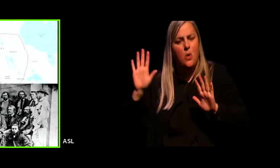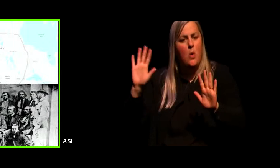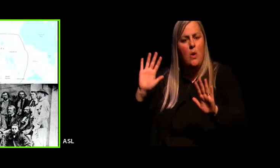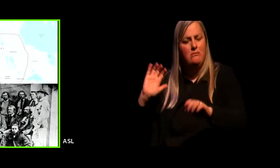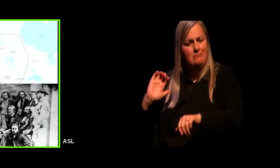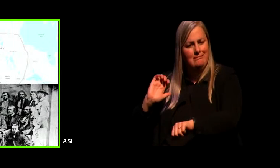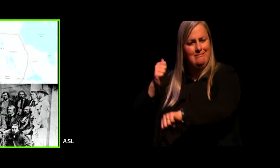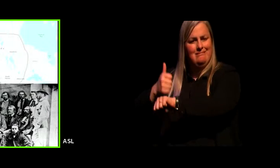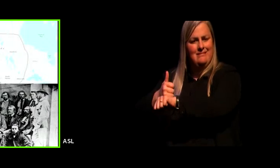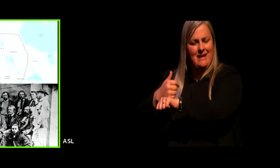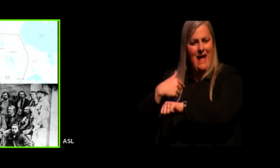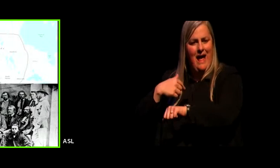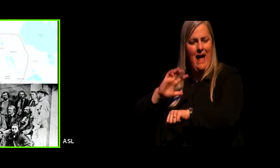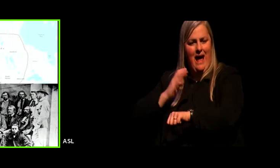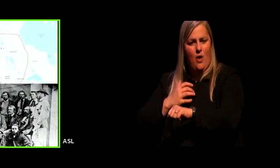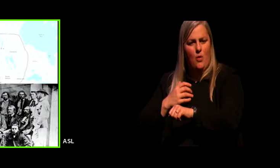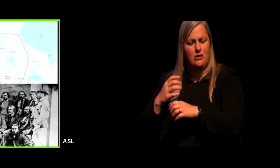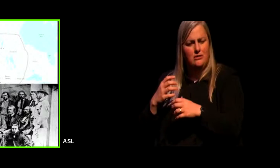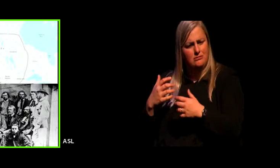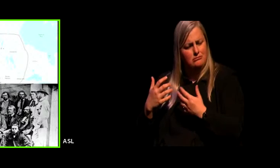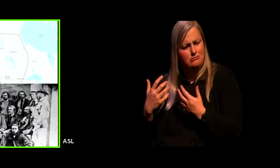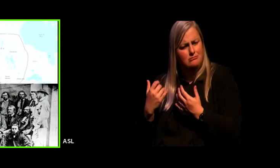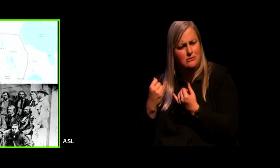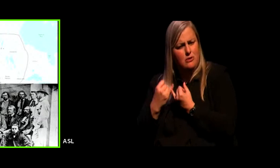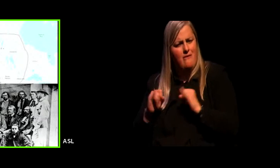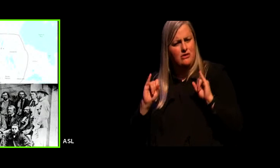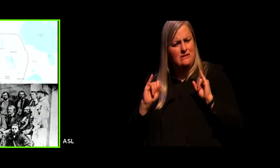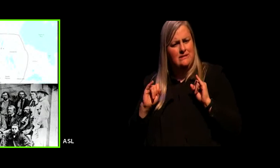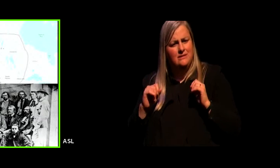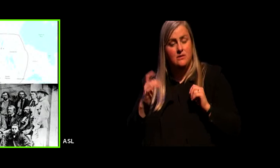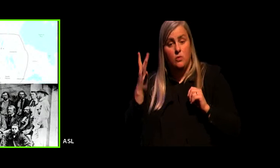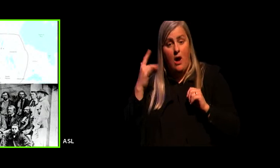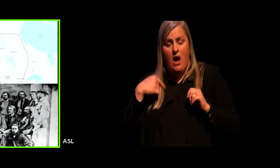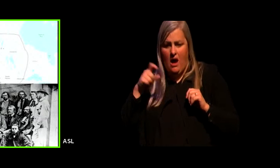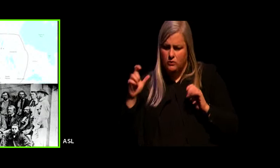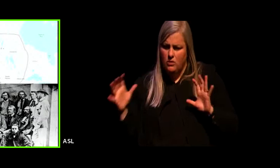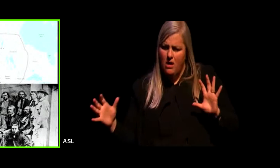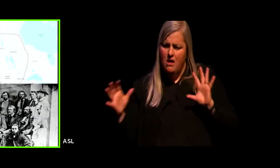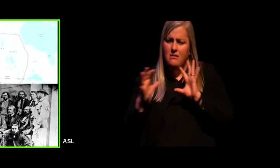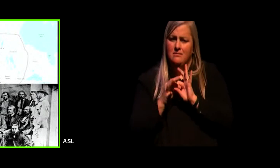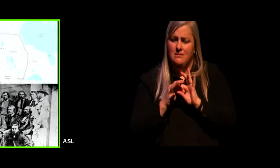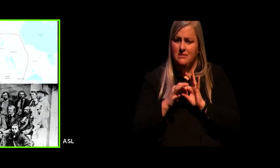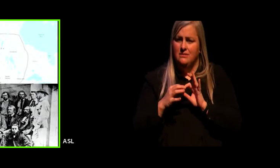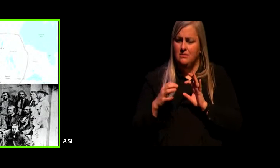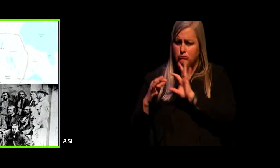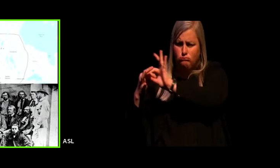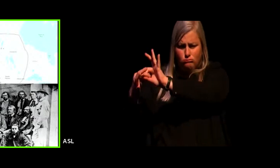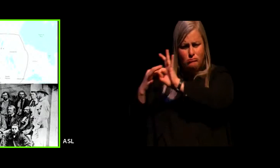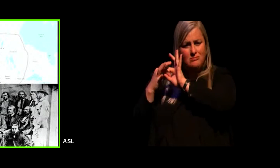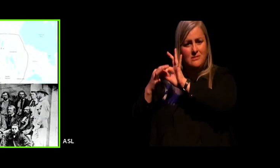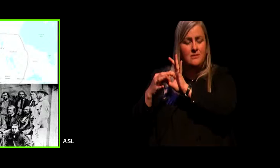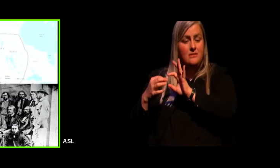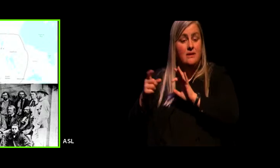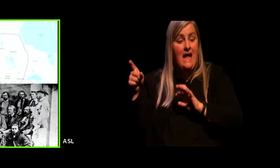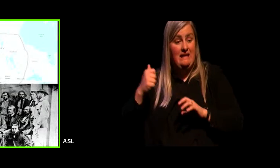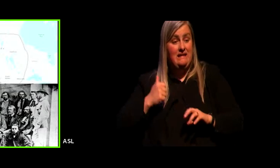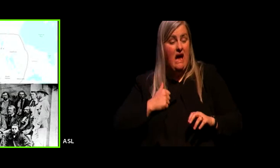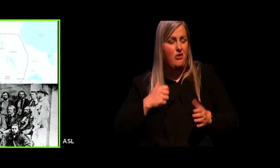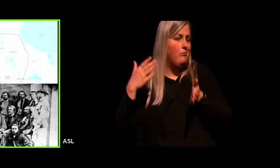a nation-to-nation relationship with us because we are a new nation. And we resisted Canada's dominion. It